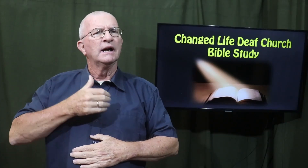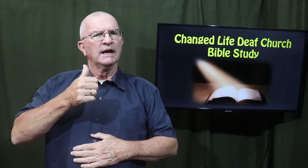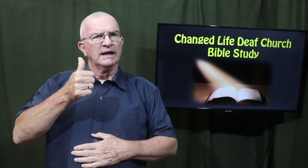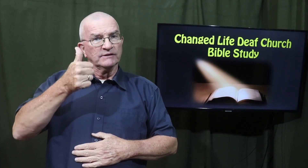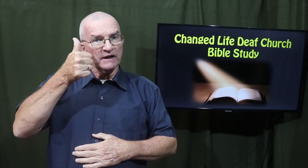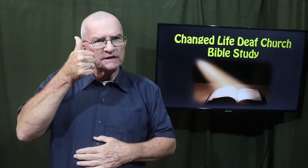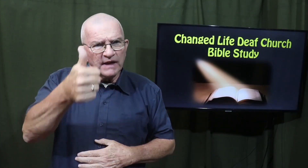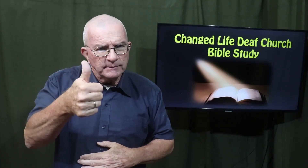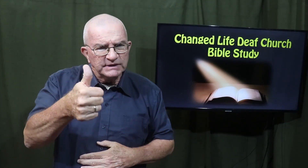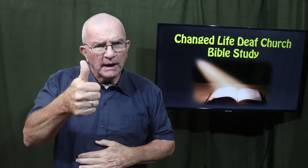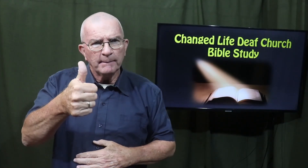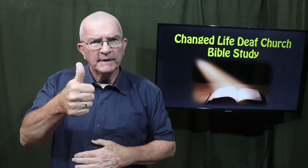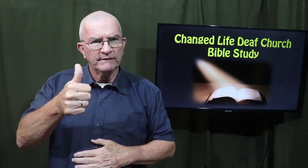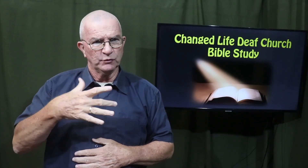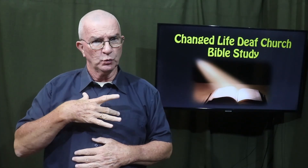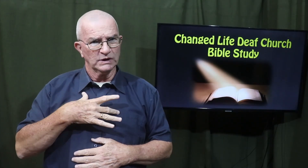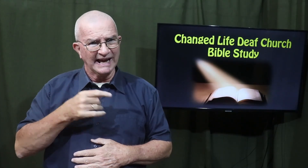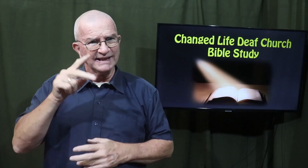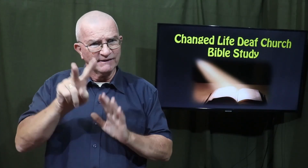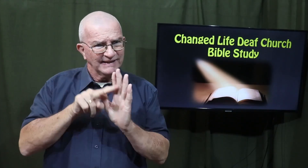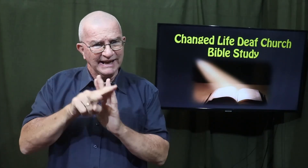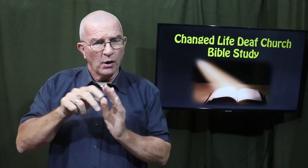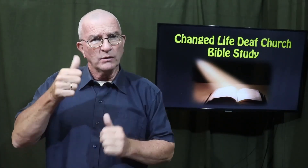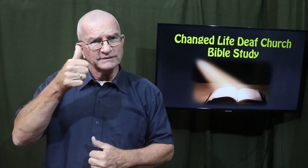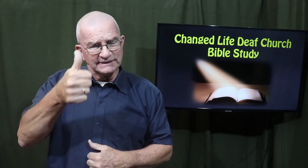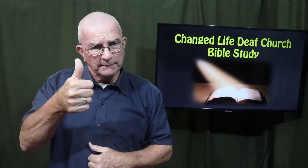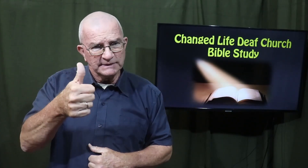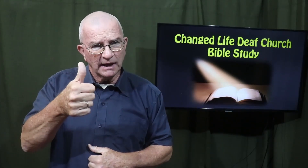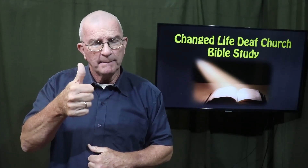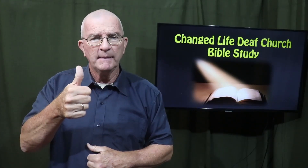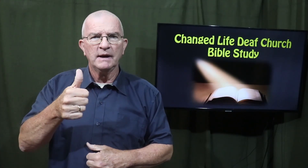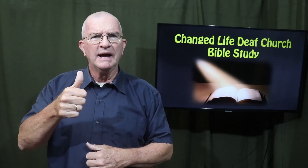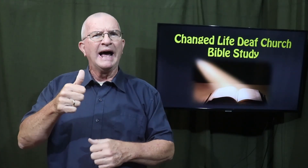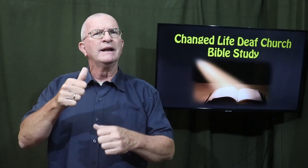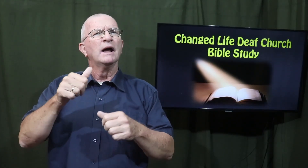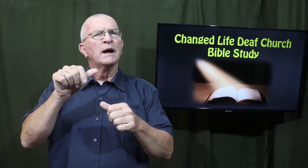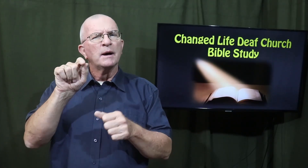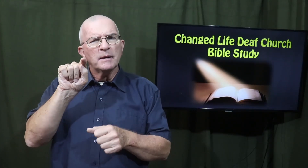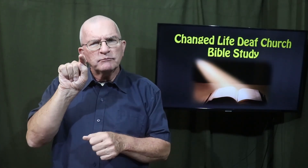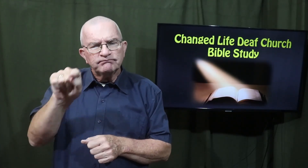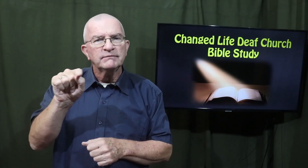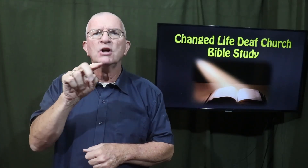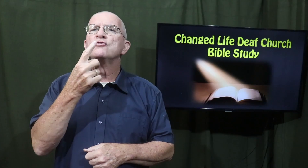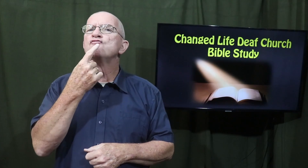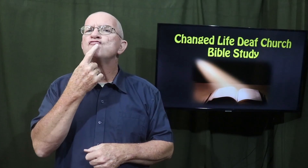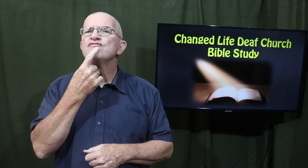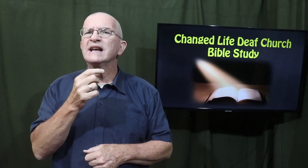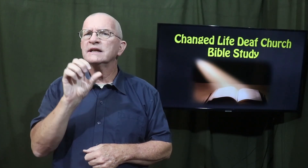Please give us a thumbs up. If you like this video, press the thumbs up and also the red